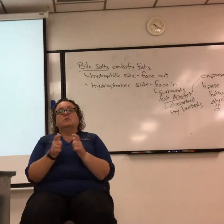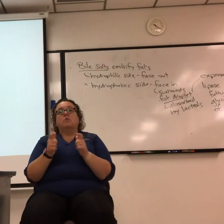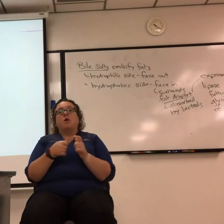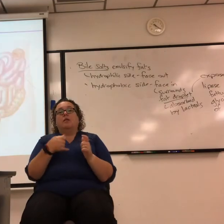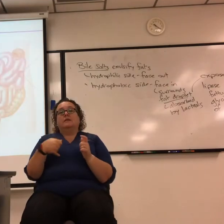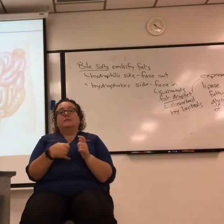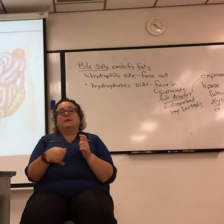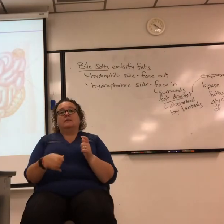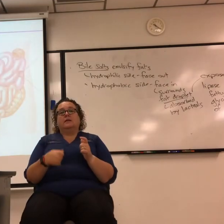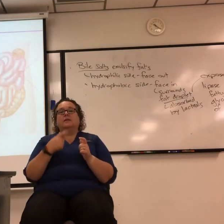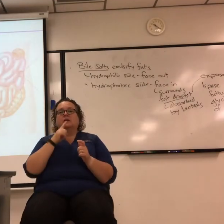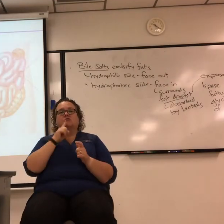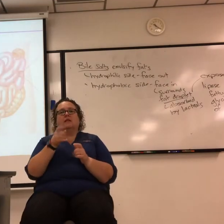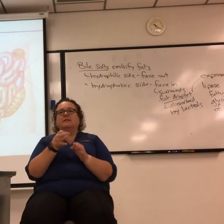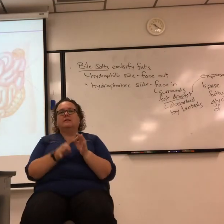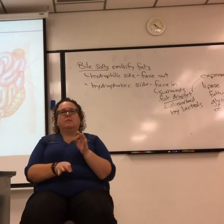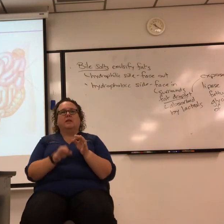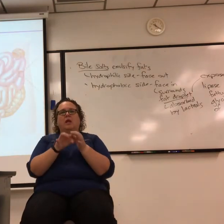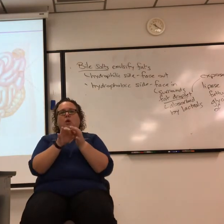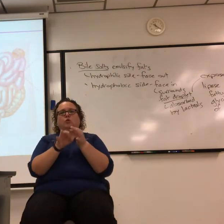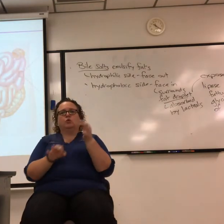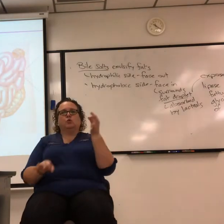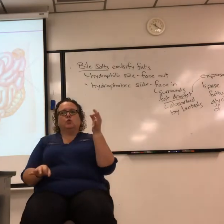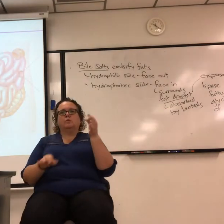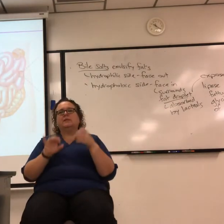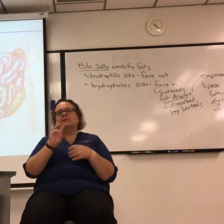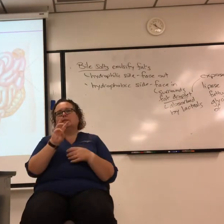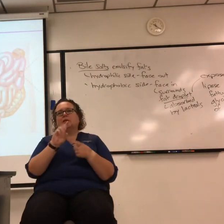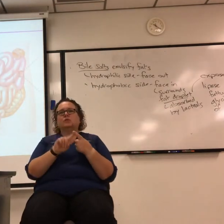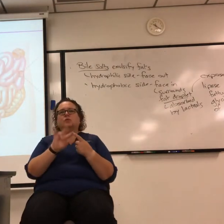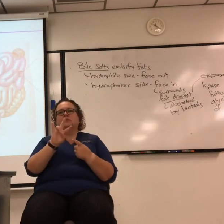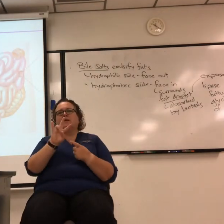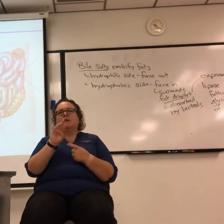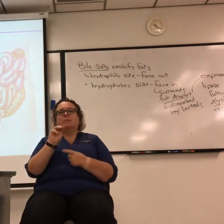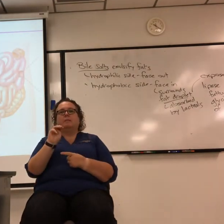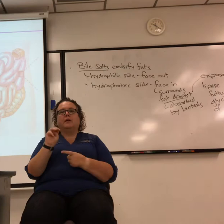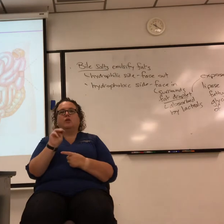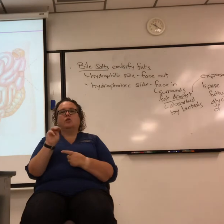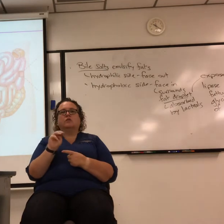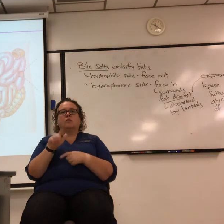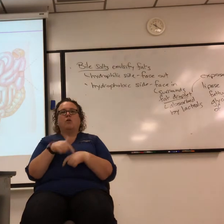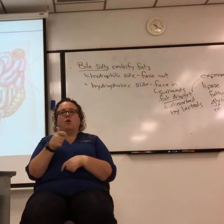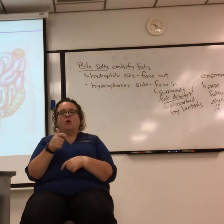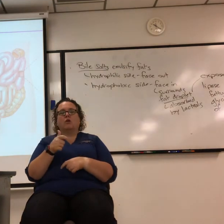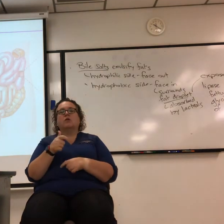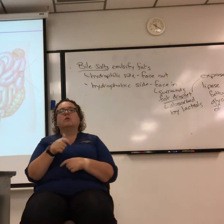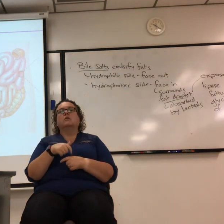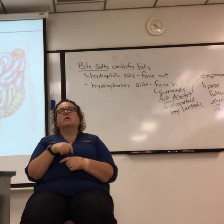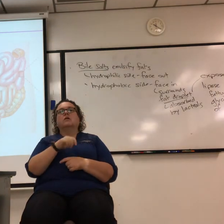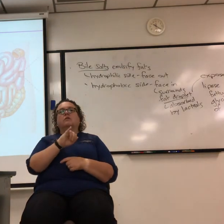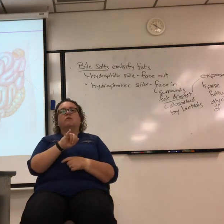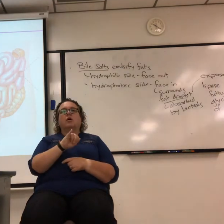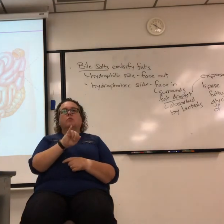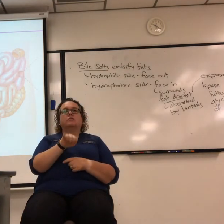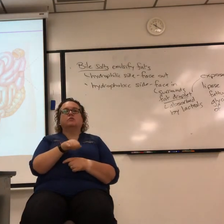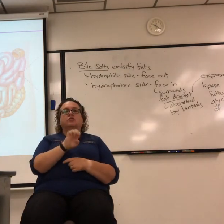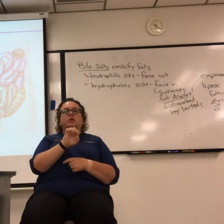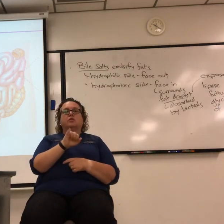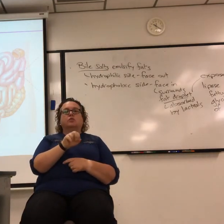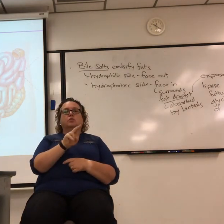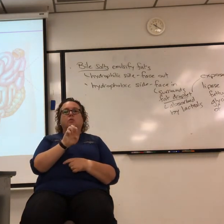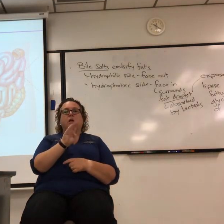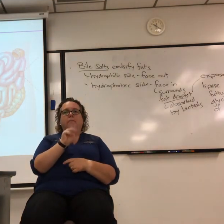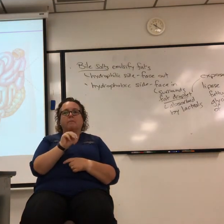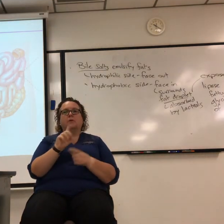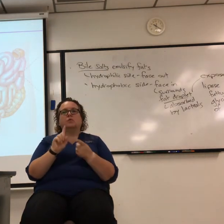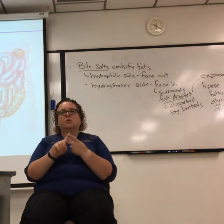intestine is simply a tube, 6 to 7 meters long, about 21 feet. It goes jejunum, then ileum. And it's color-coded here, so you